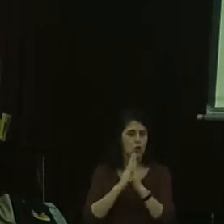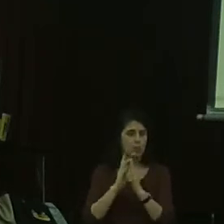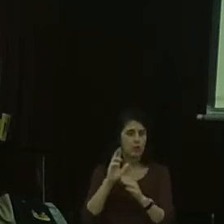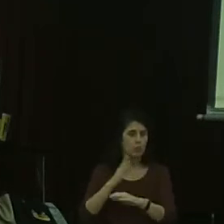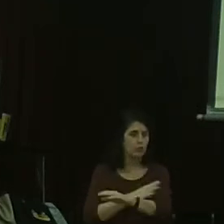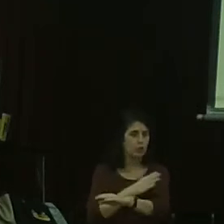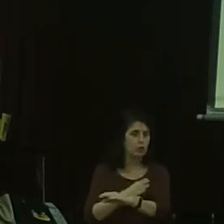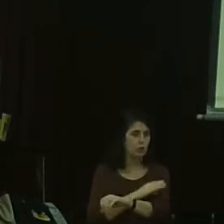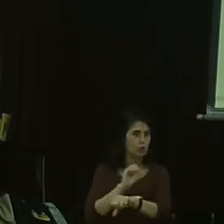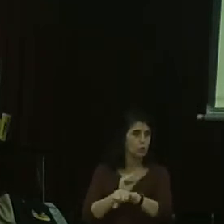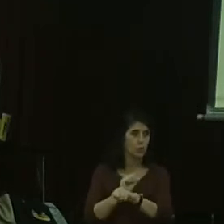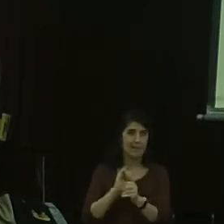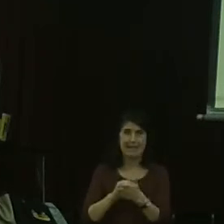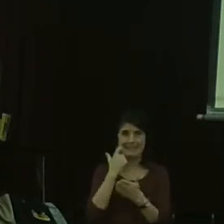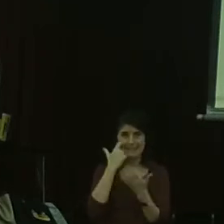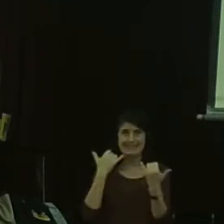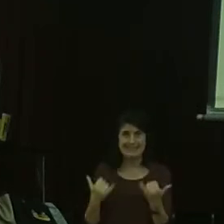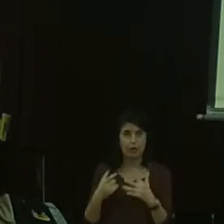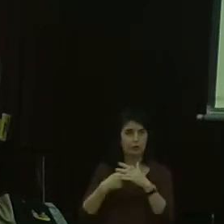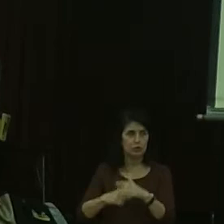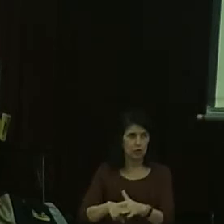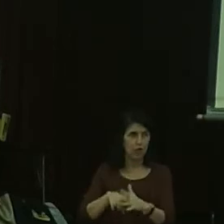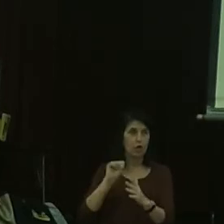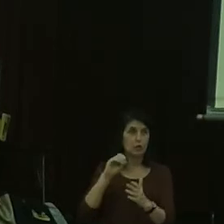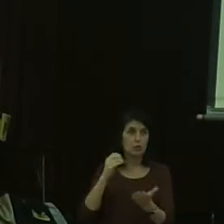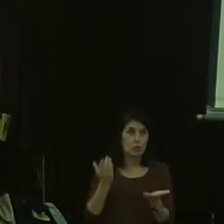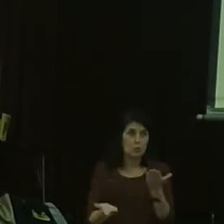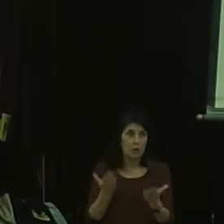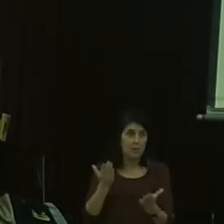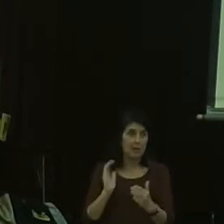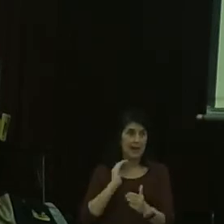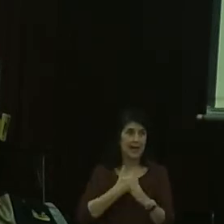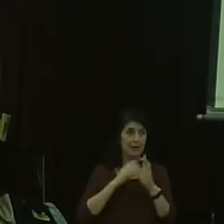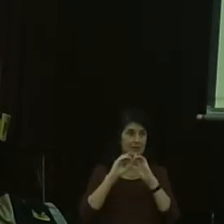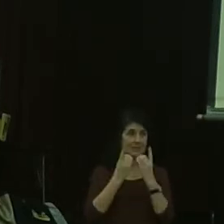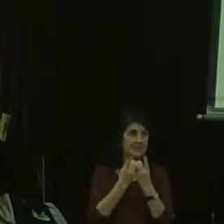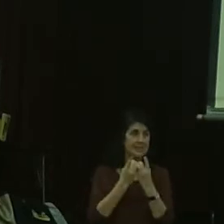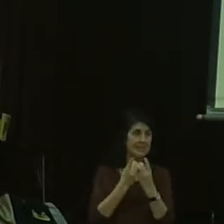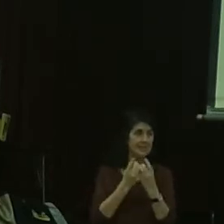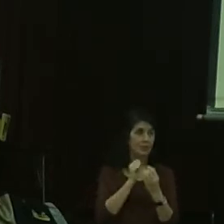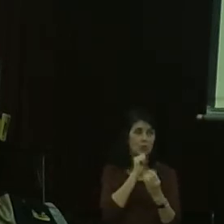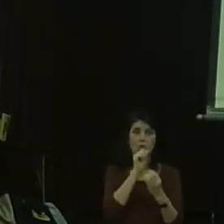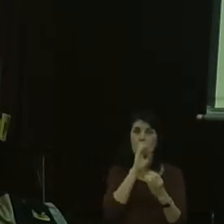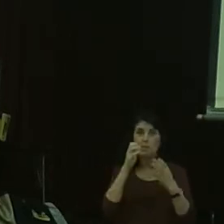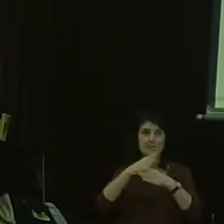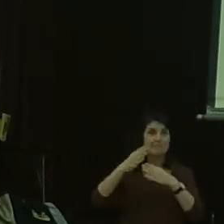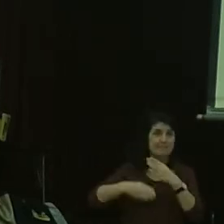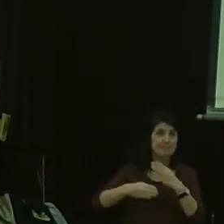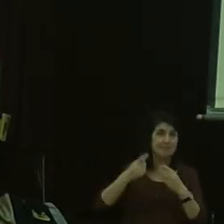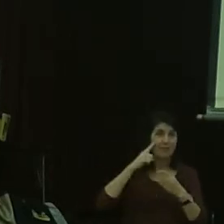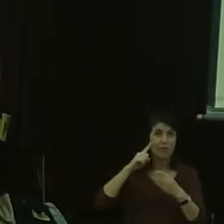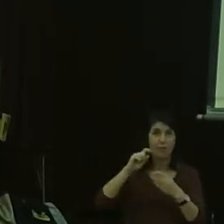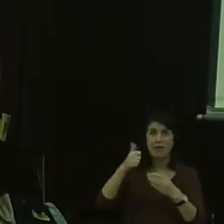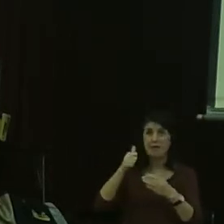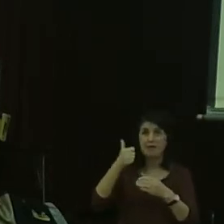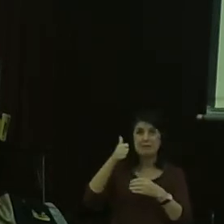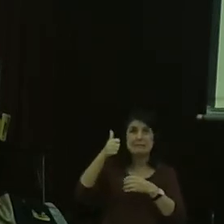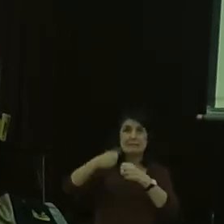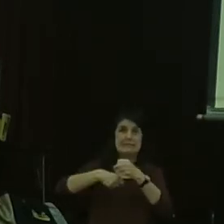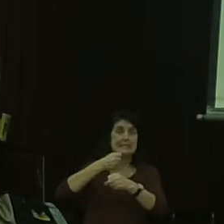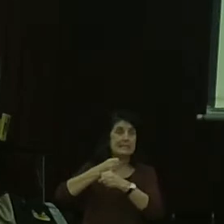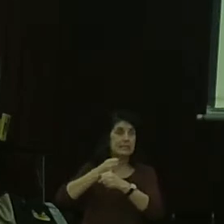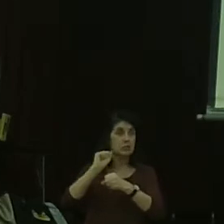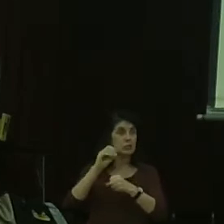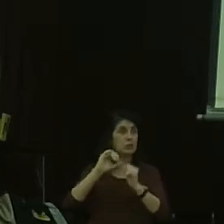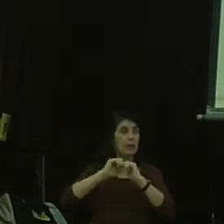which is just launching right now. So probably our district isn't going to be mature for another 10 years. So how does the